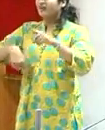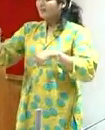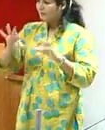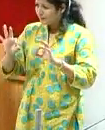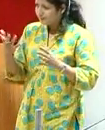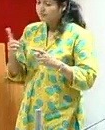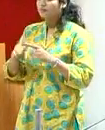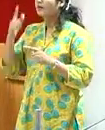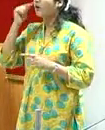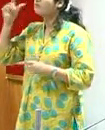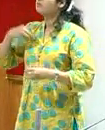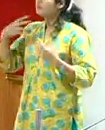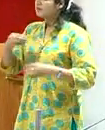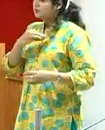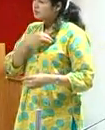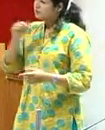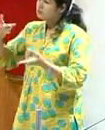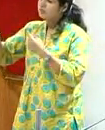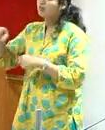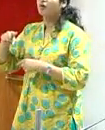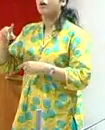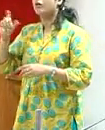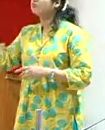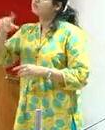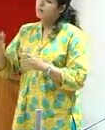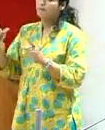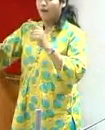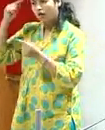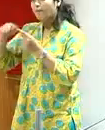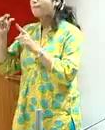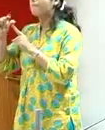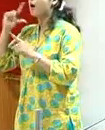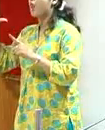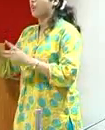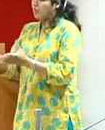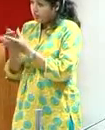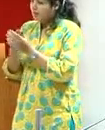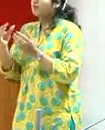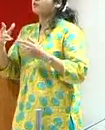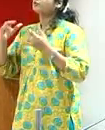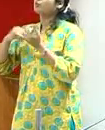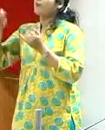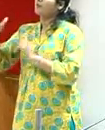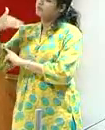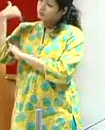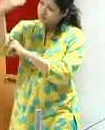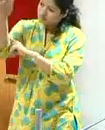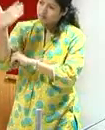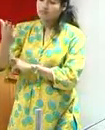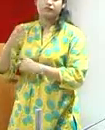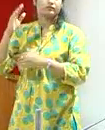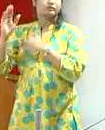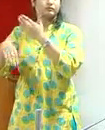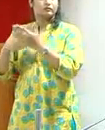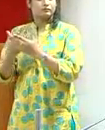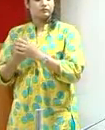was wheelchair dependent. And we filed a case in the Supreme Court as a result of which the Bar Council of India has issued regulations to all